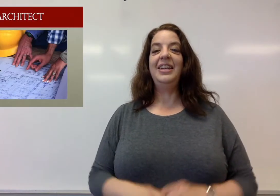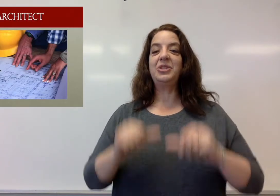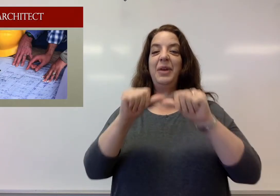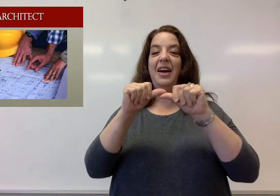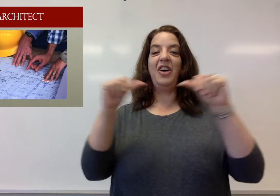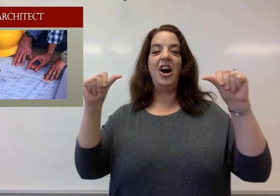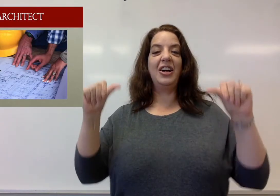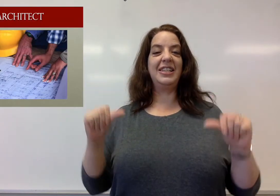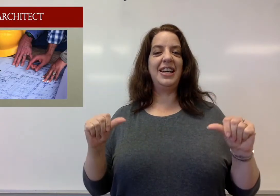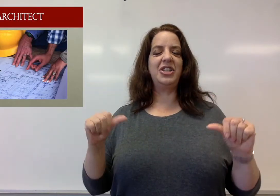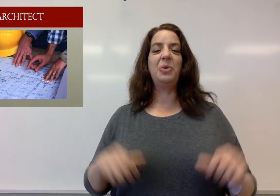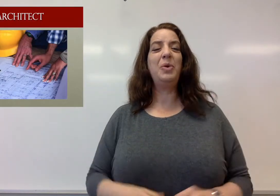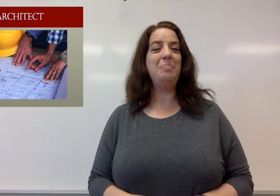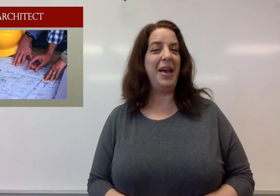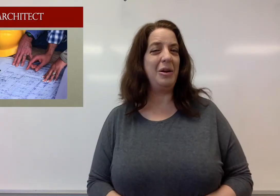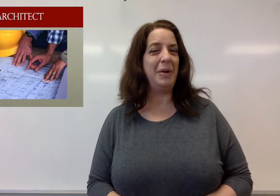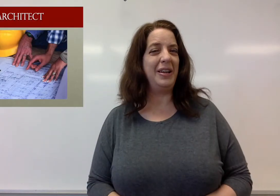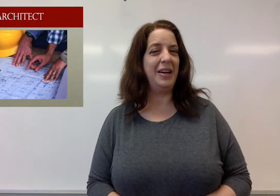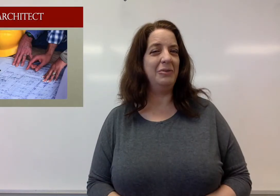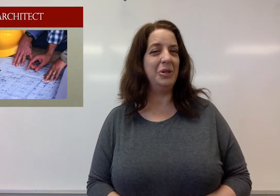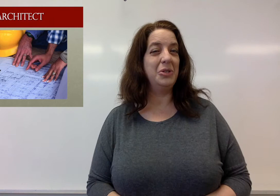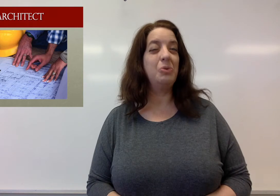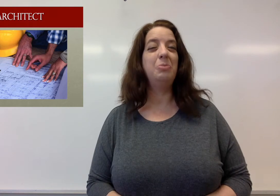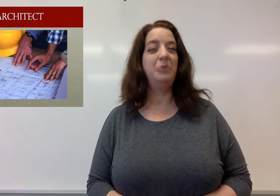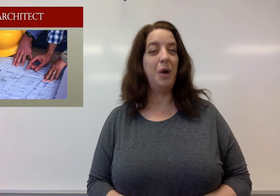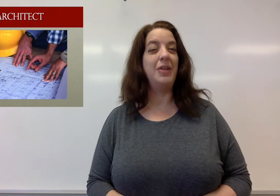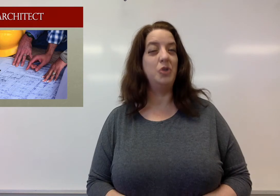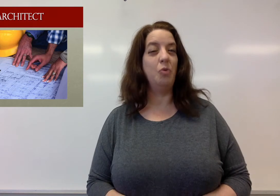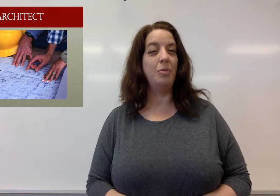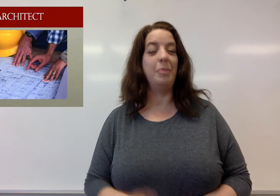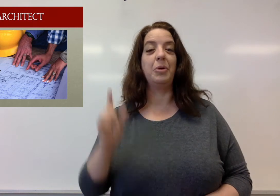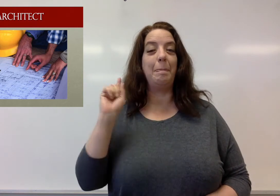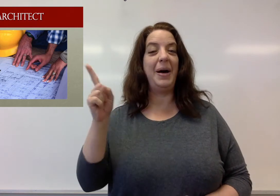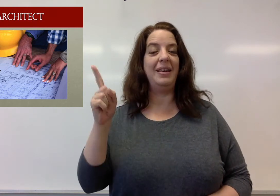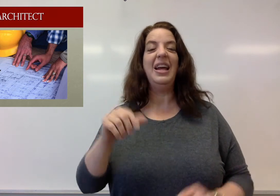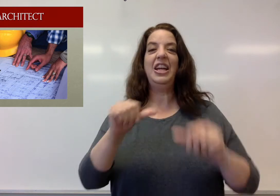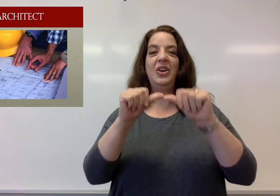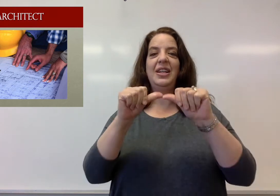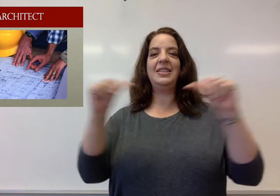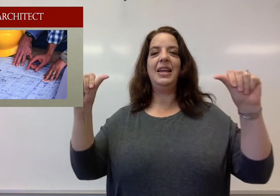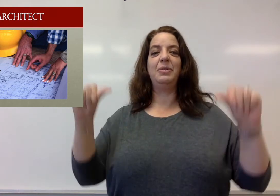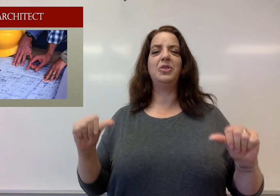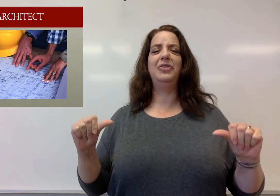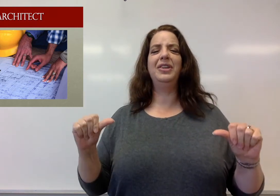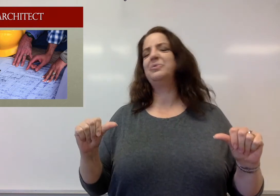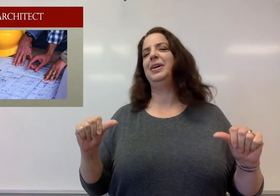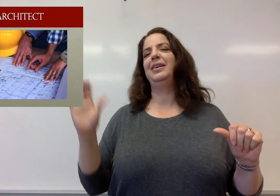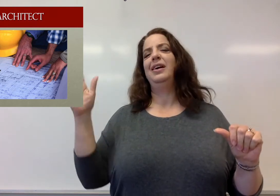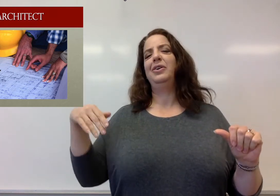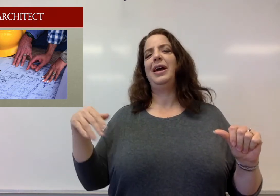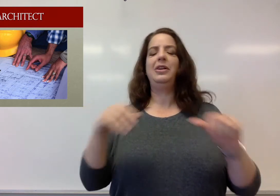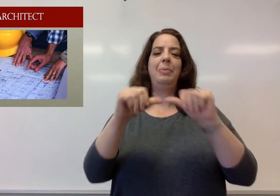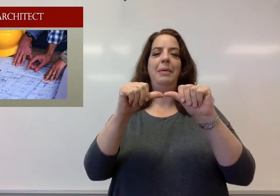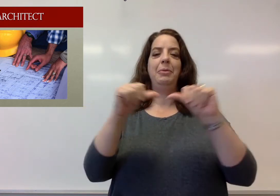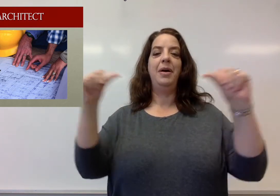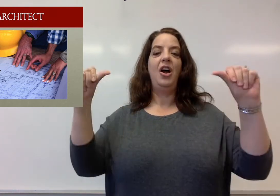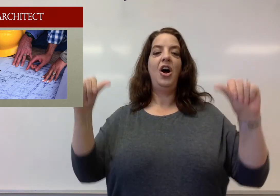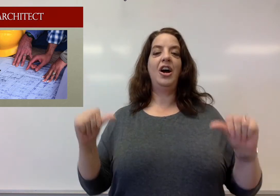Next we have architecture. We may or may not have learned this one before, I don't remember. But here it is anyway, so if it looks familiar, great, no problem.